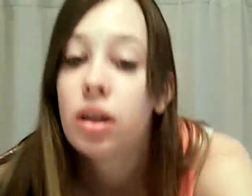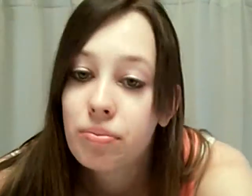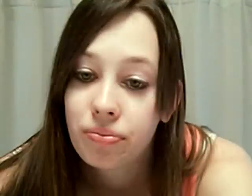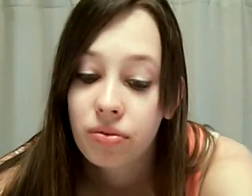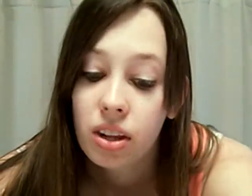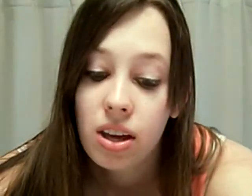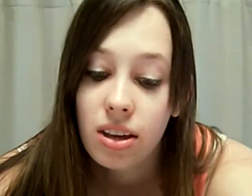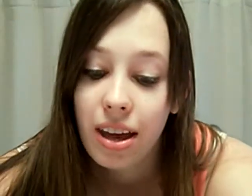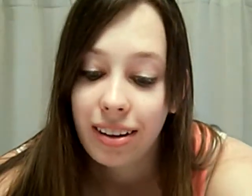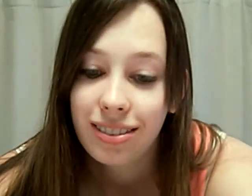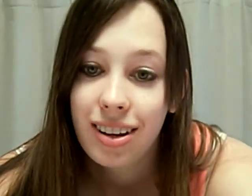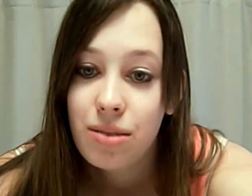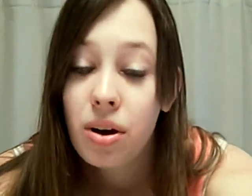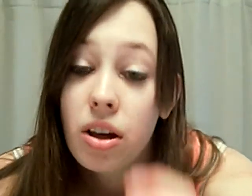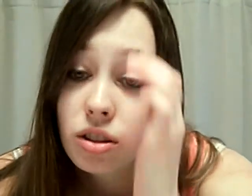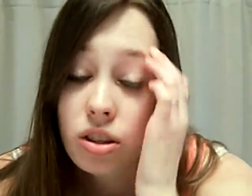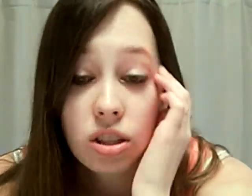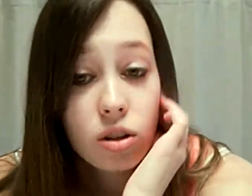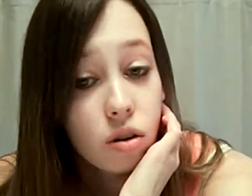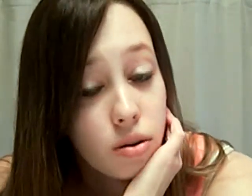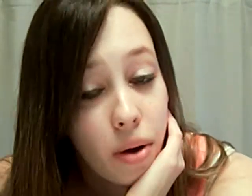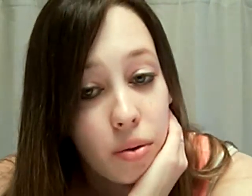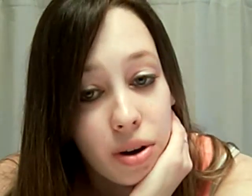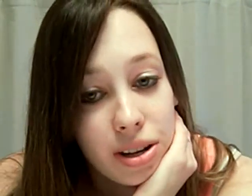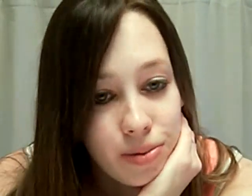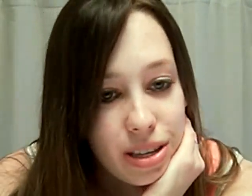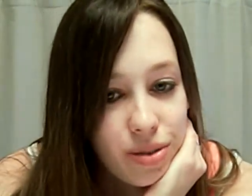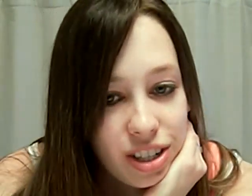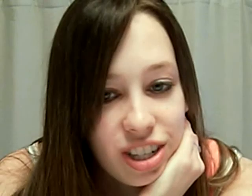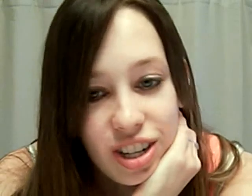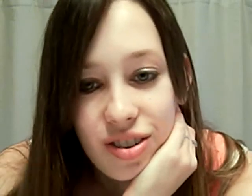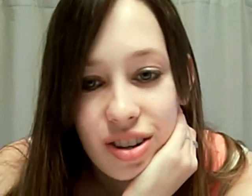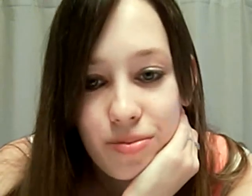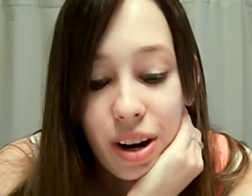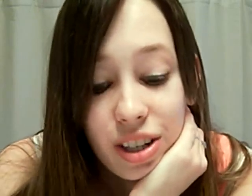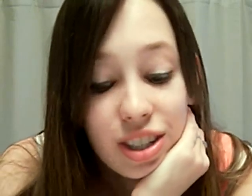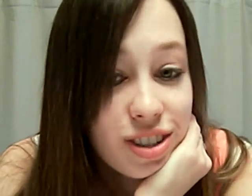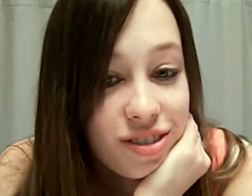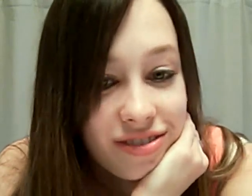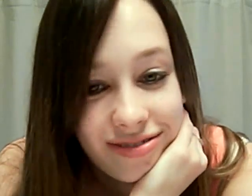yeah. So this is tutorial part 1. Please watch tutorial part 2.